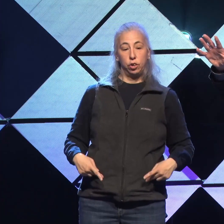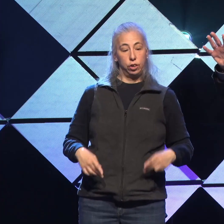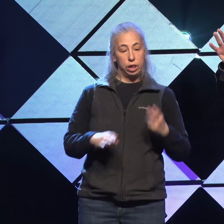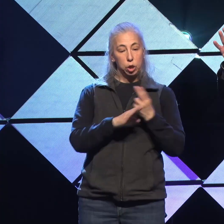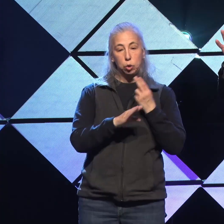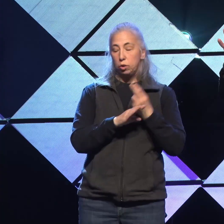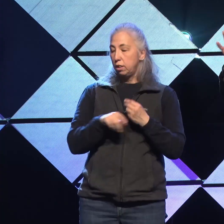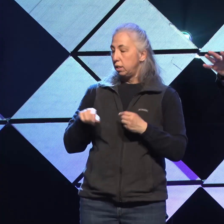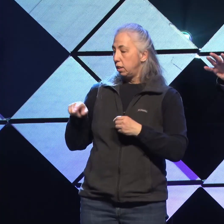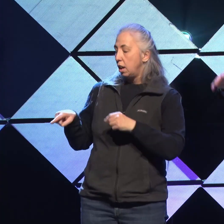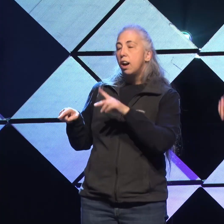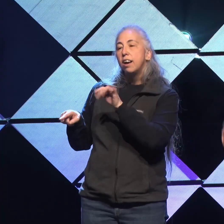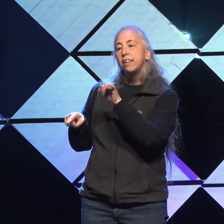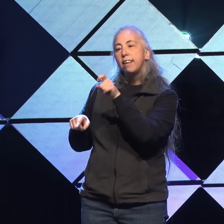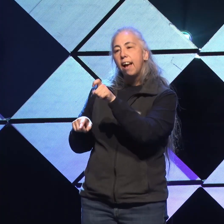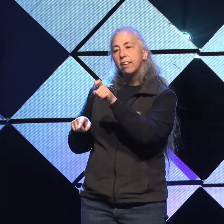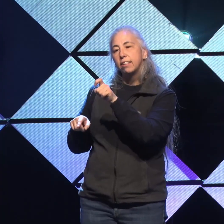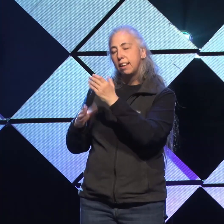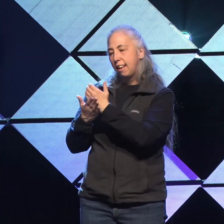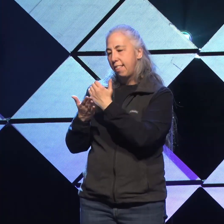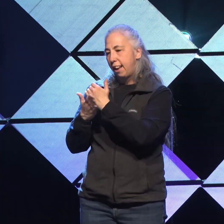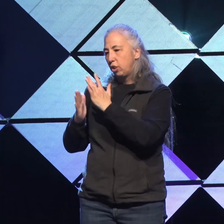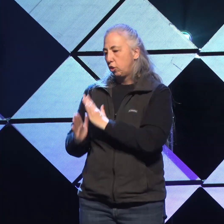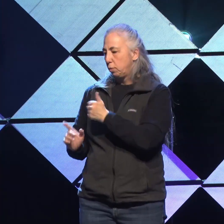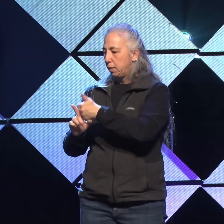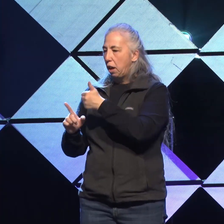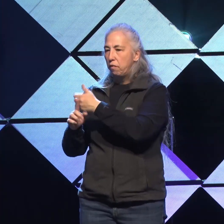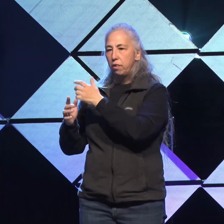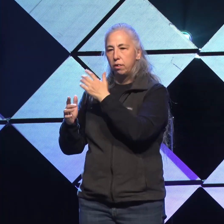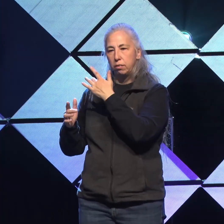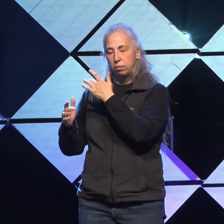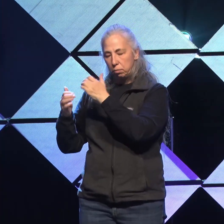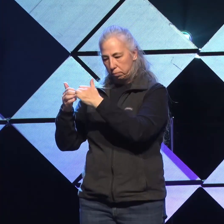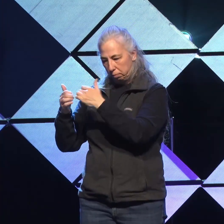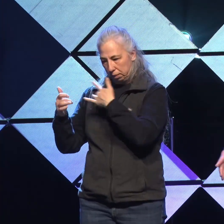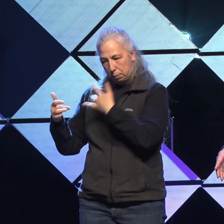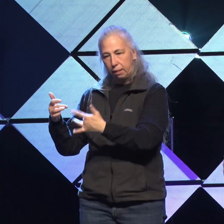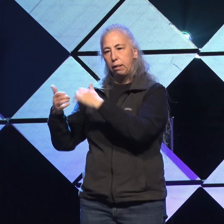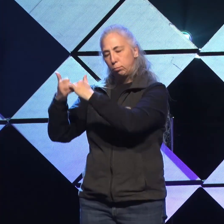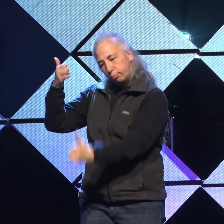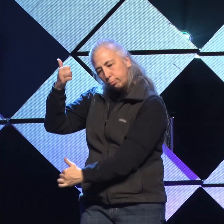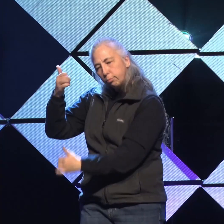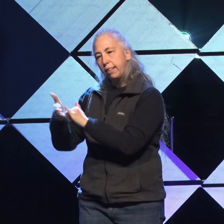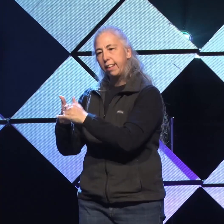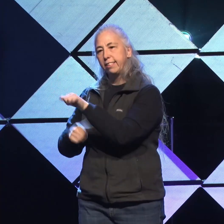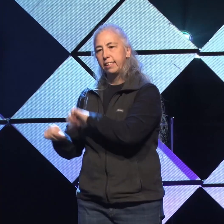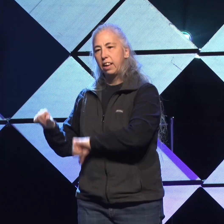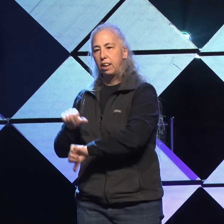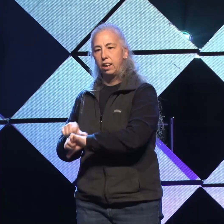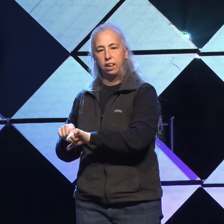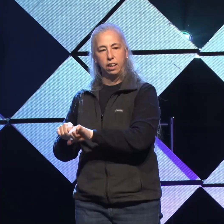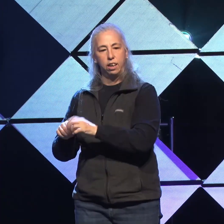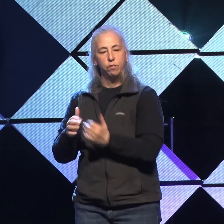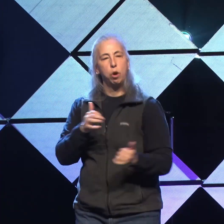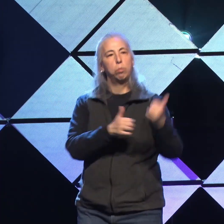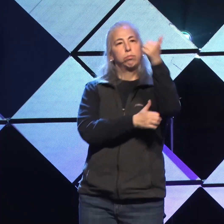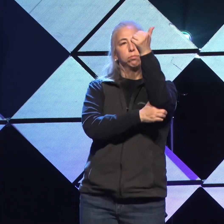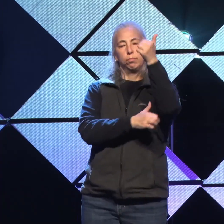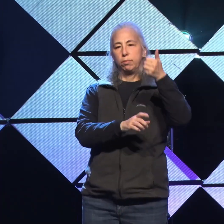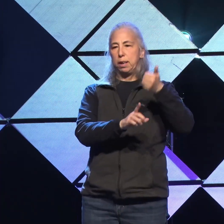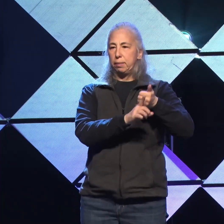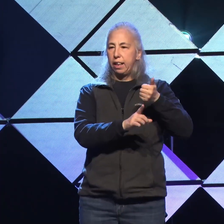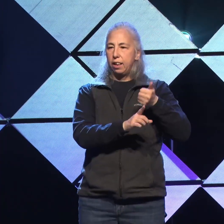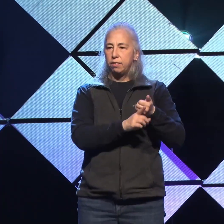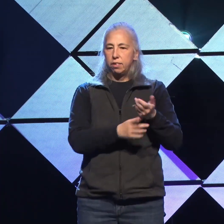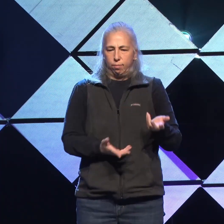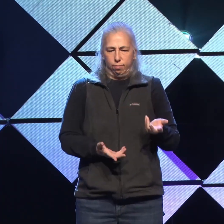reputation of a tax collector to make himself feel better. But he didn't have to in the temple. He didn't